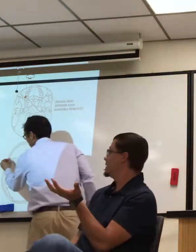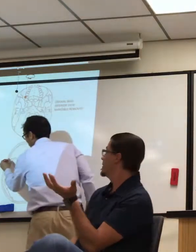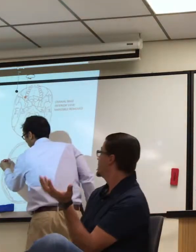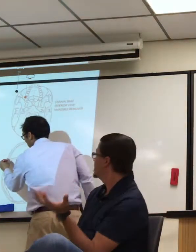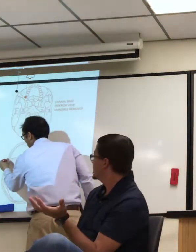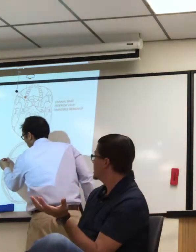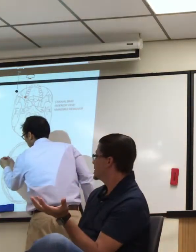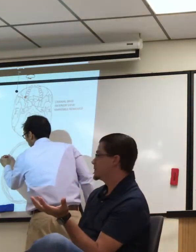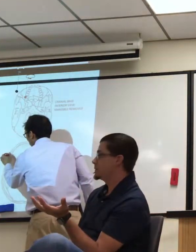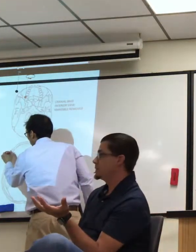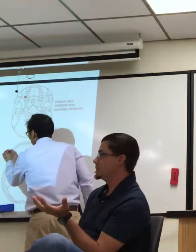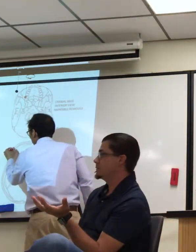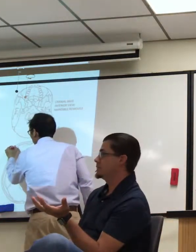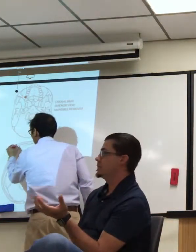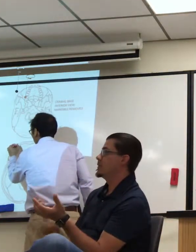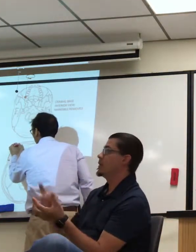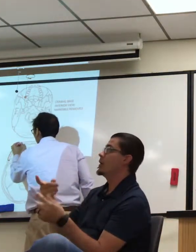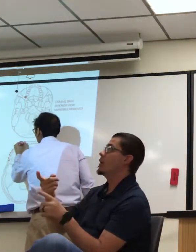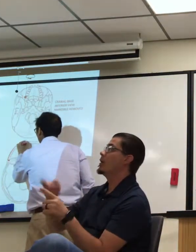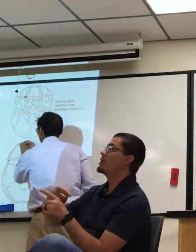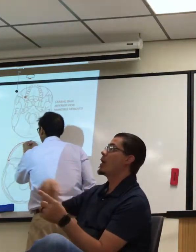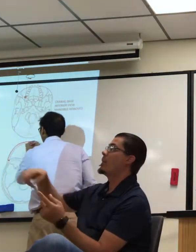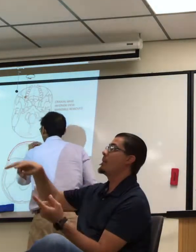out here. Frontal bone.